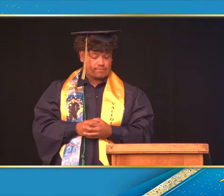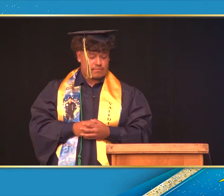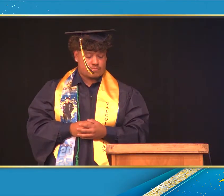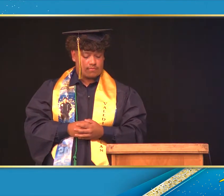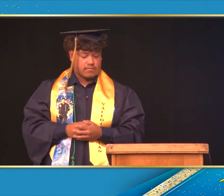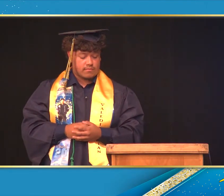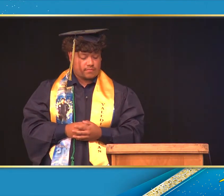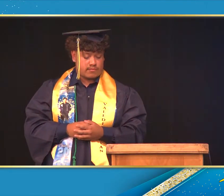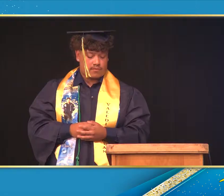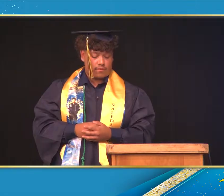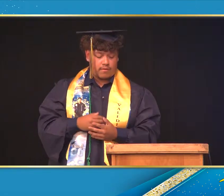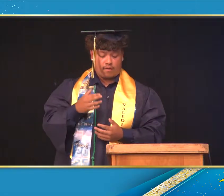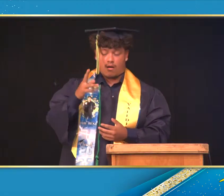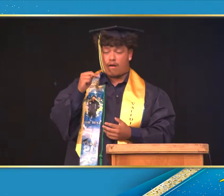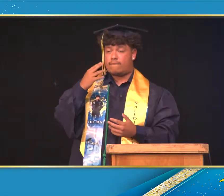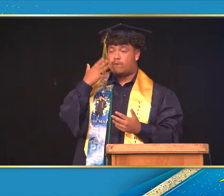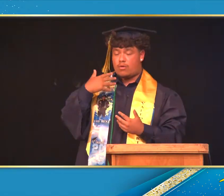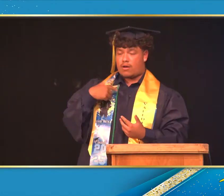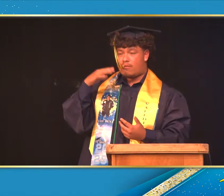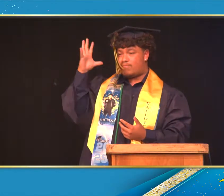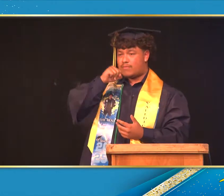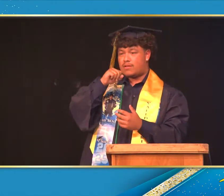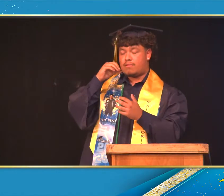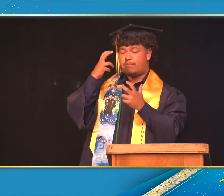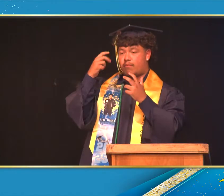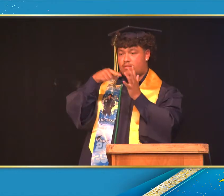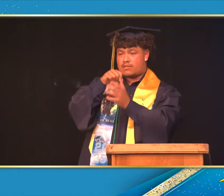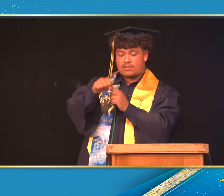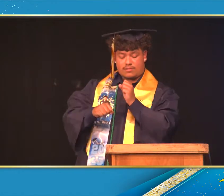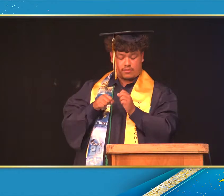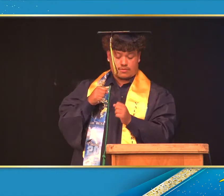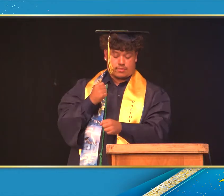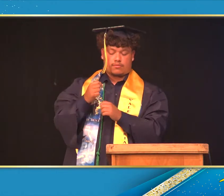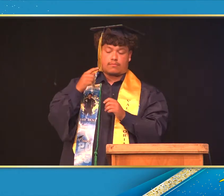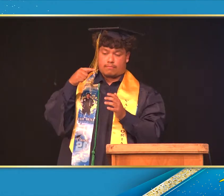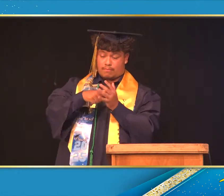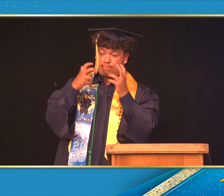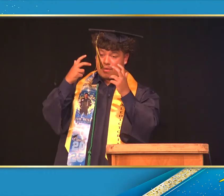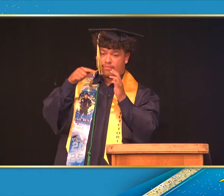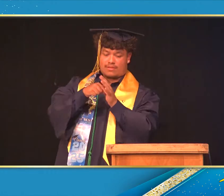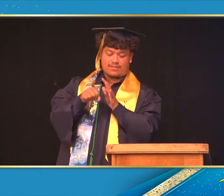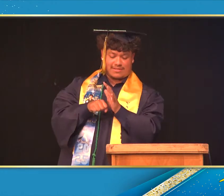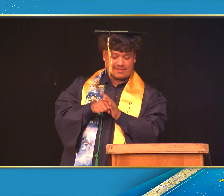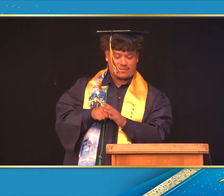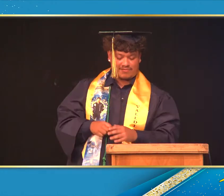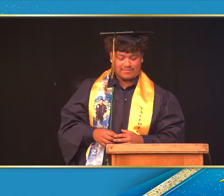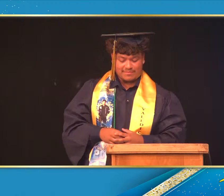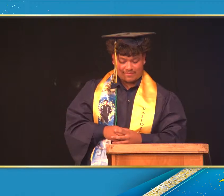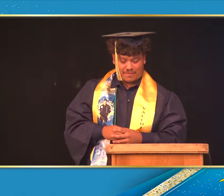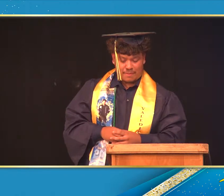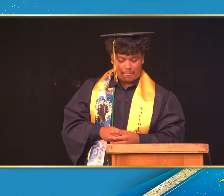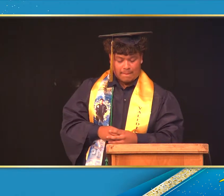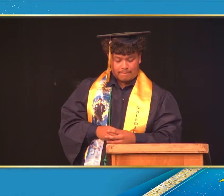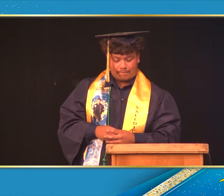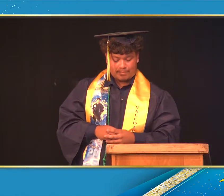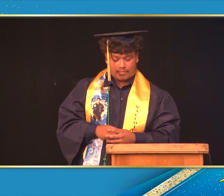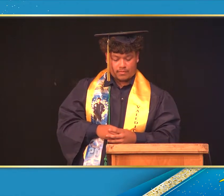I will miss sports at PDSD, unfortunately. I wasn't able to play basketball this season. I did play football.